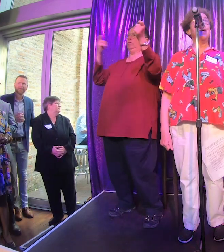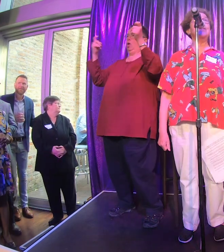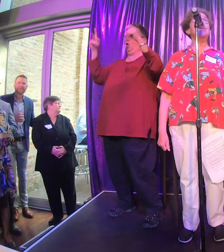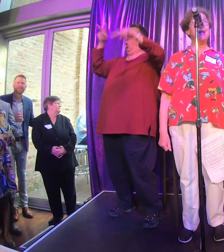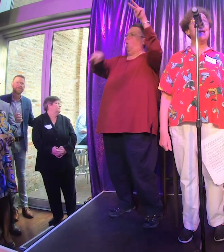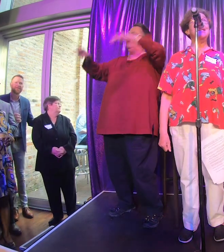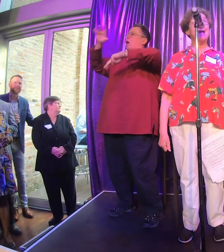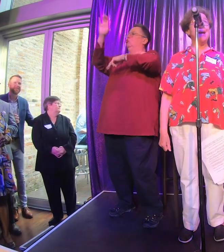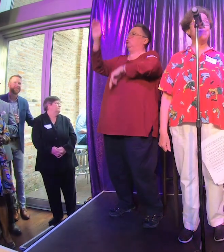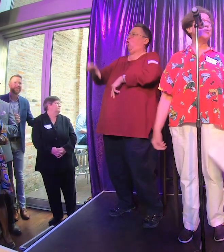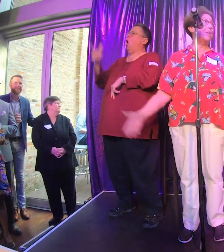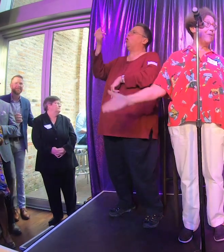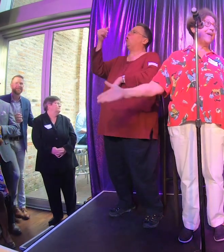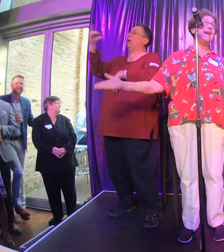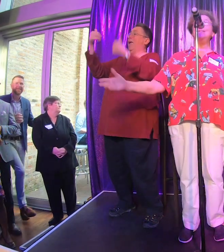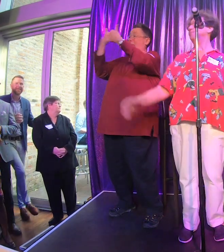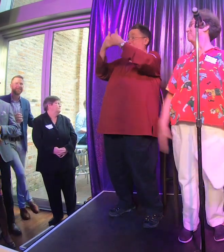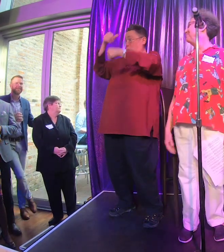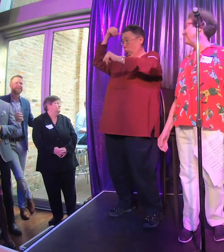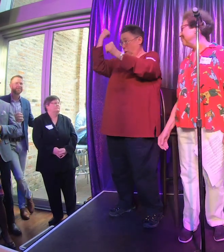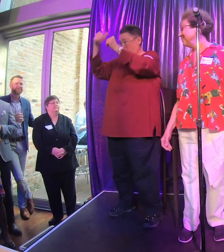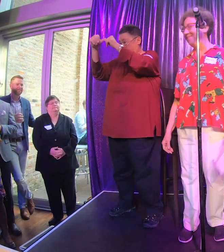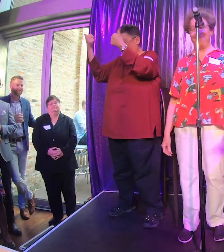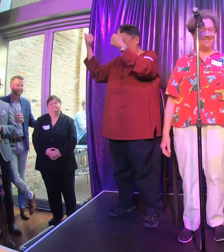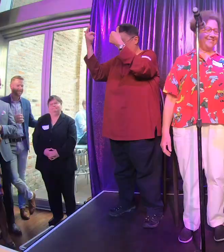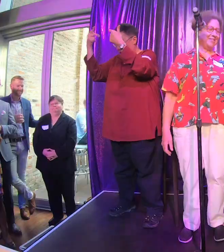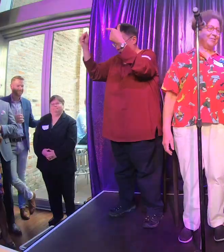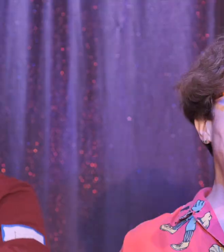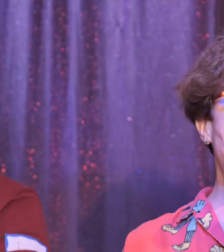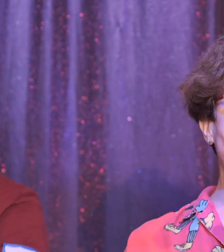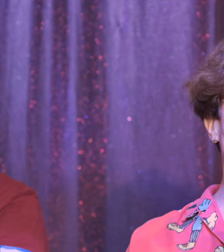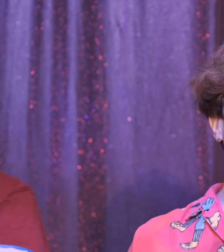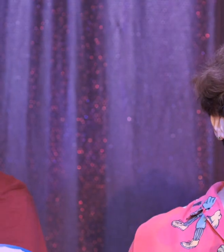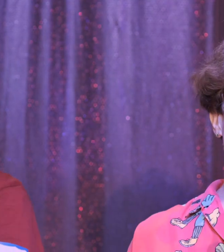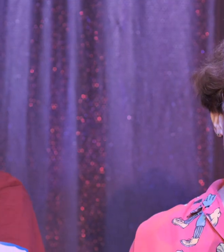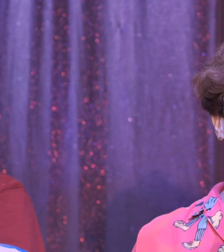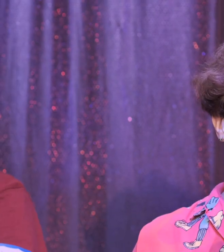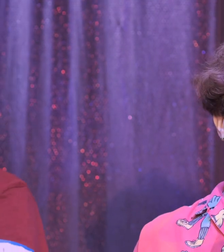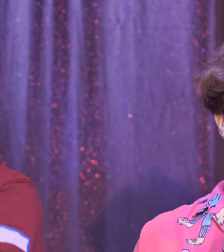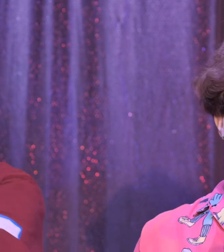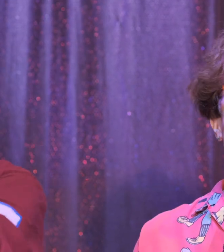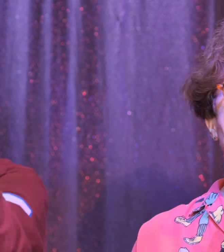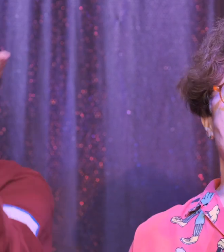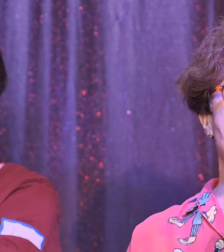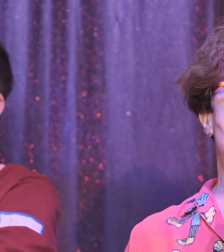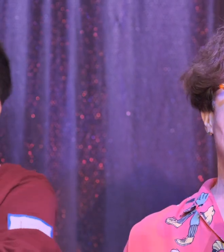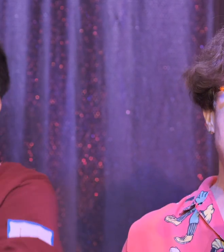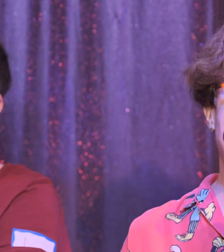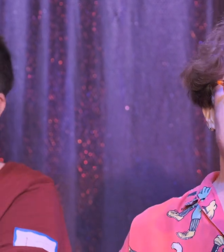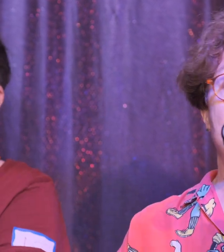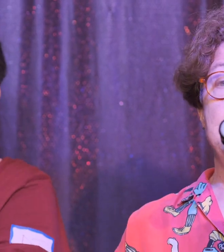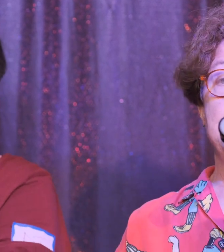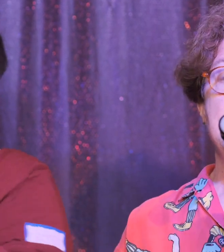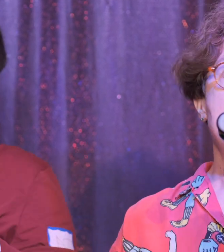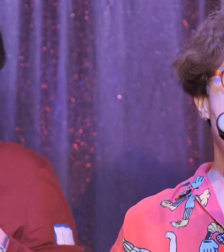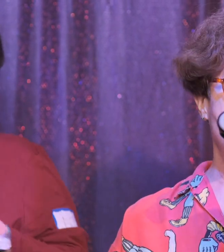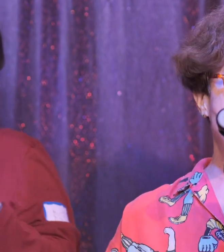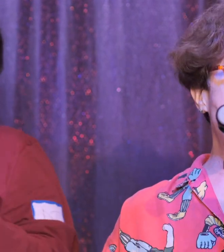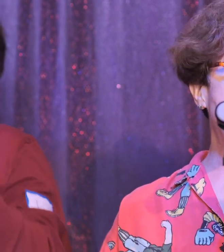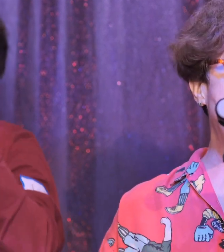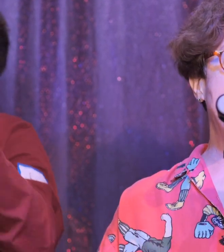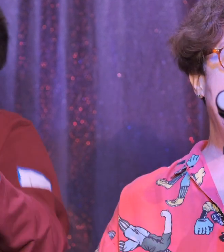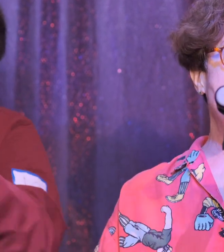the Chicago Gay Games. Remember that? She helped organize an LGBT youth homeless conference,